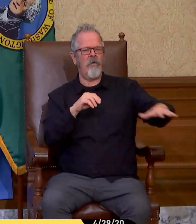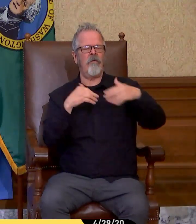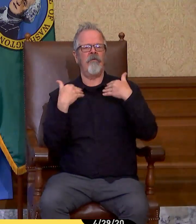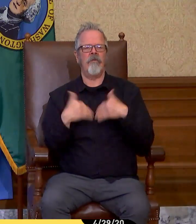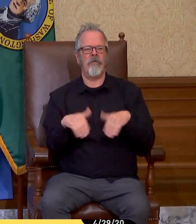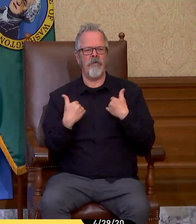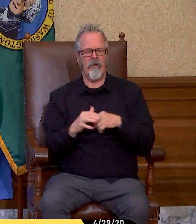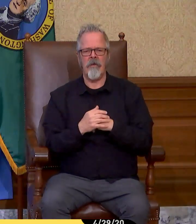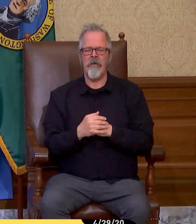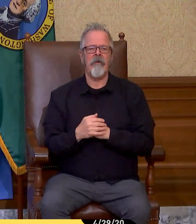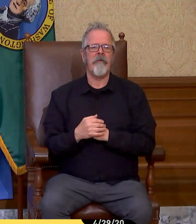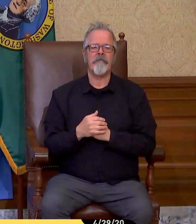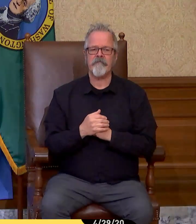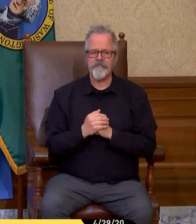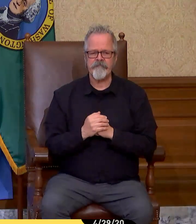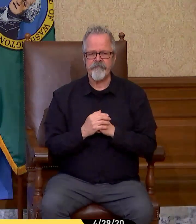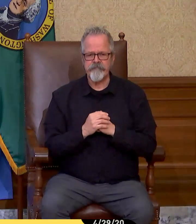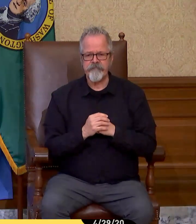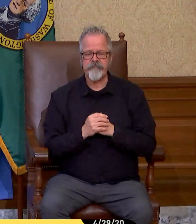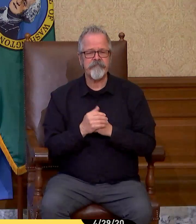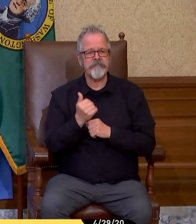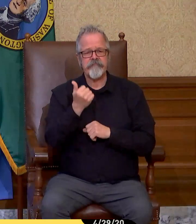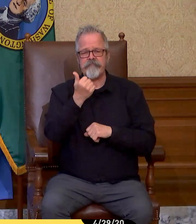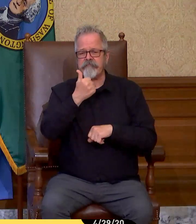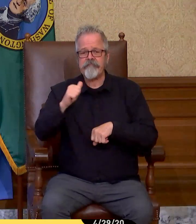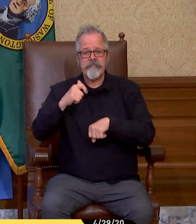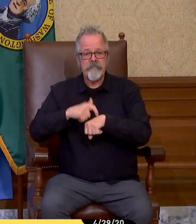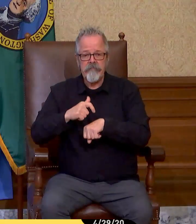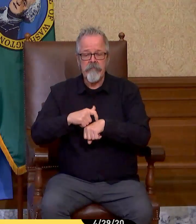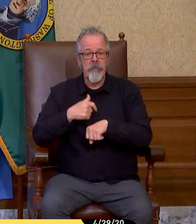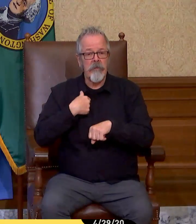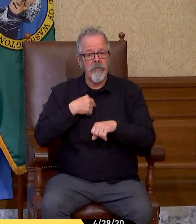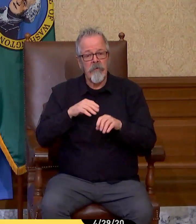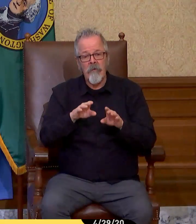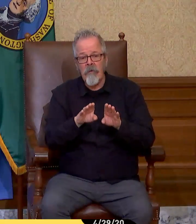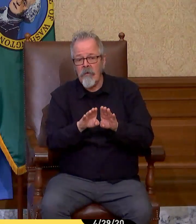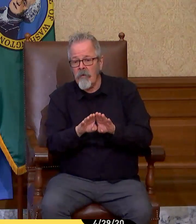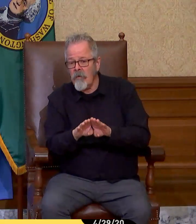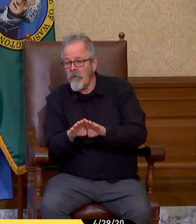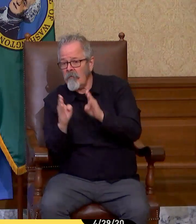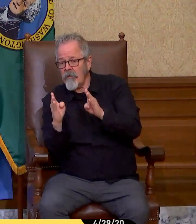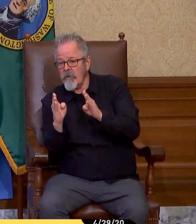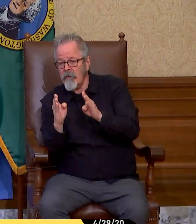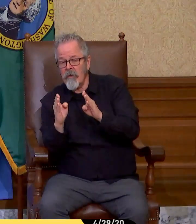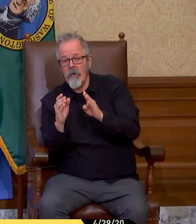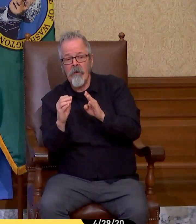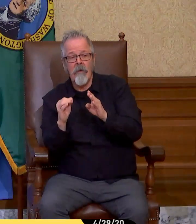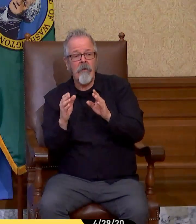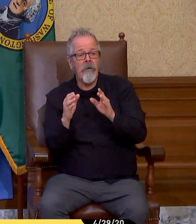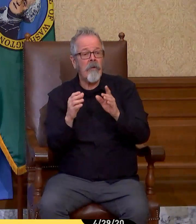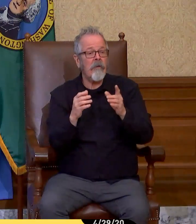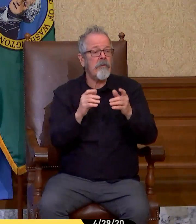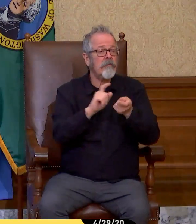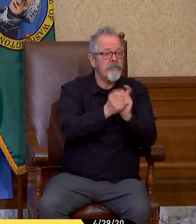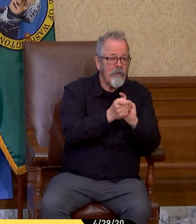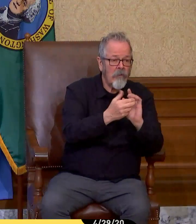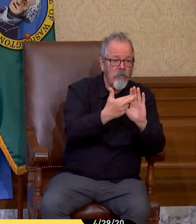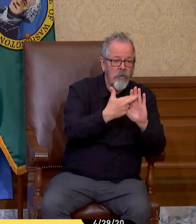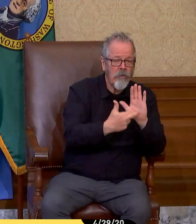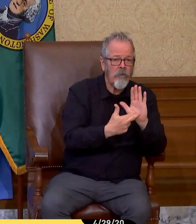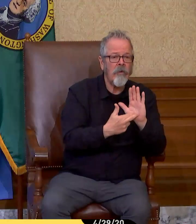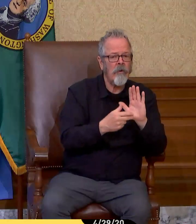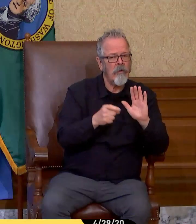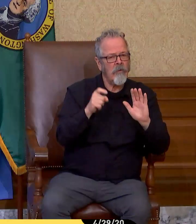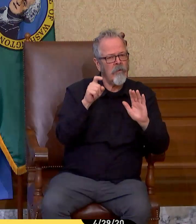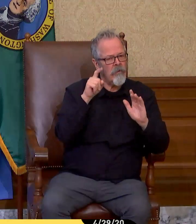on our ability to appropriately guard our health. Over a week ago, I said that I did